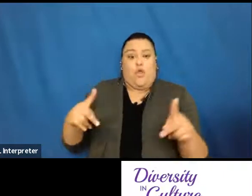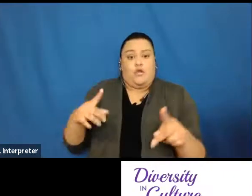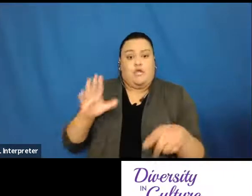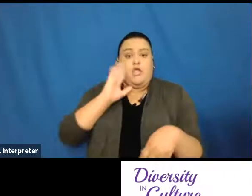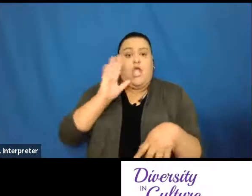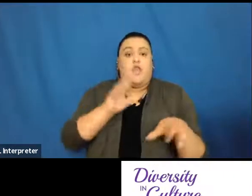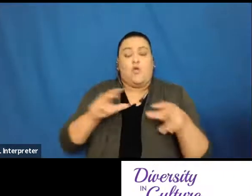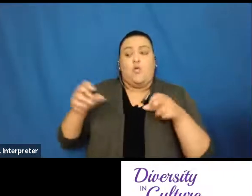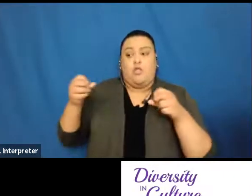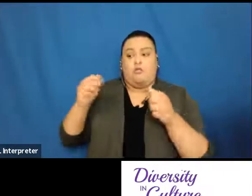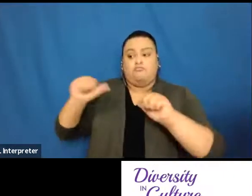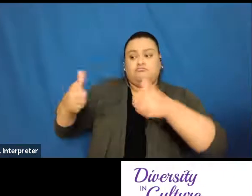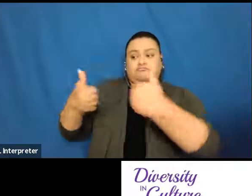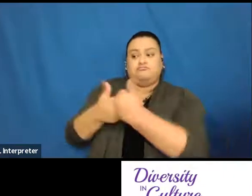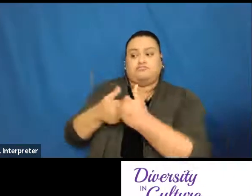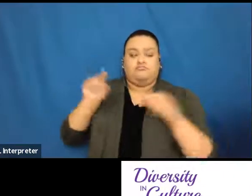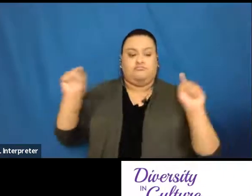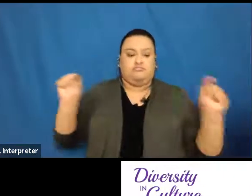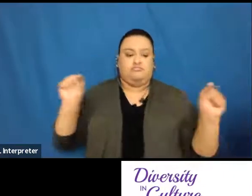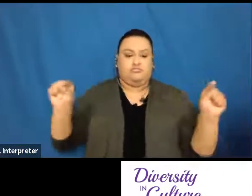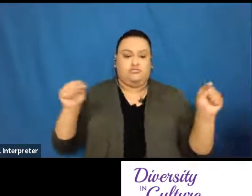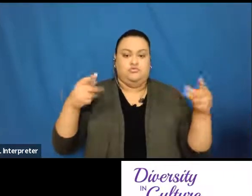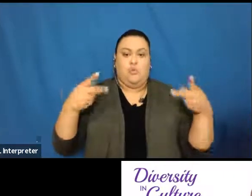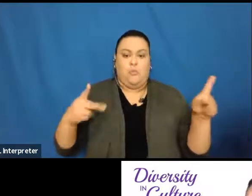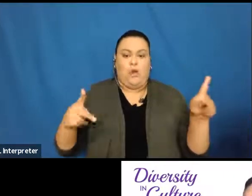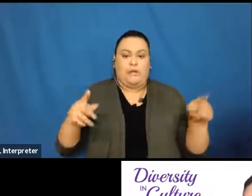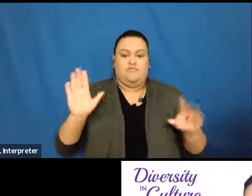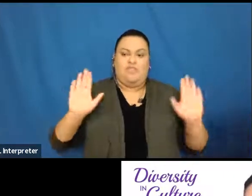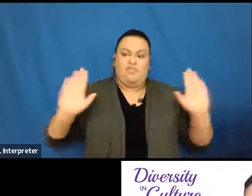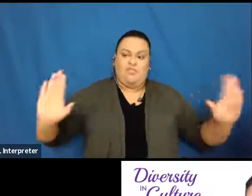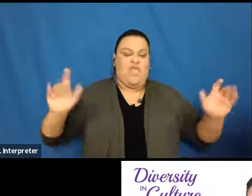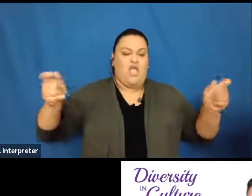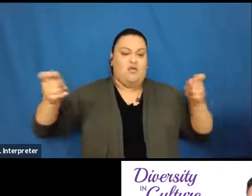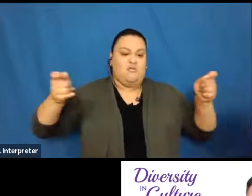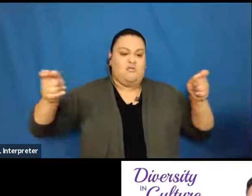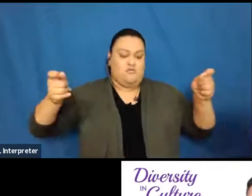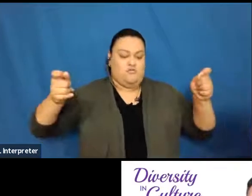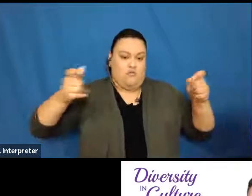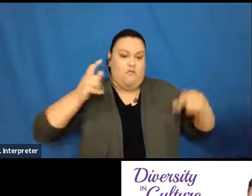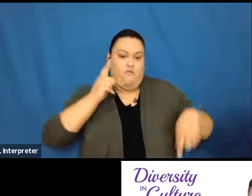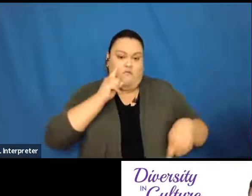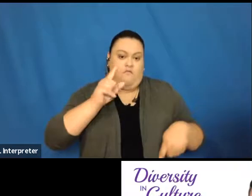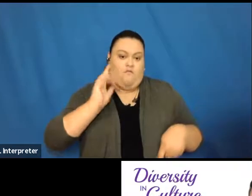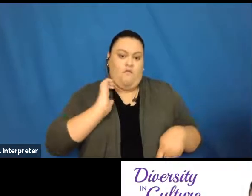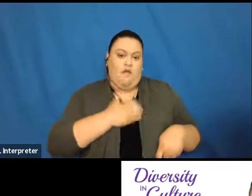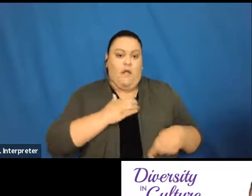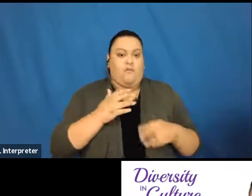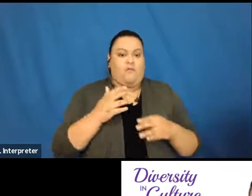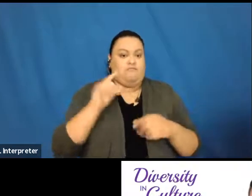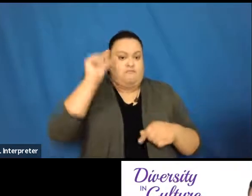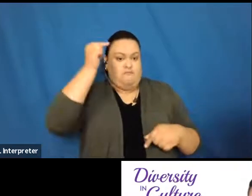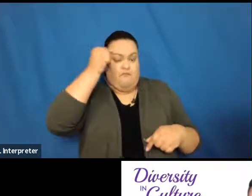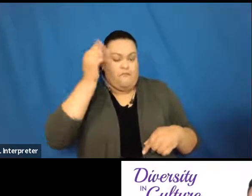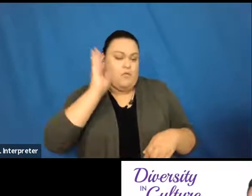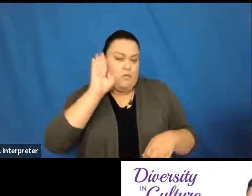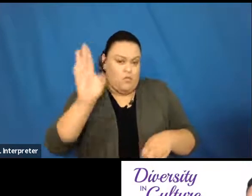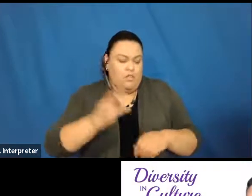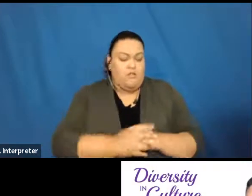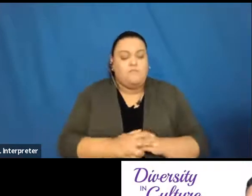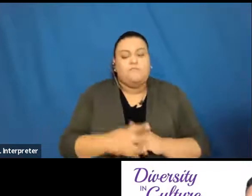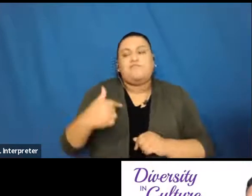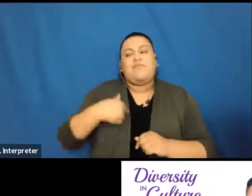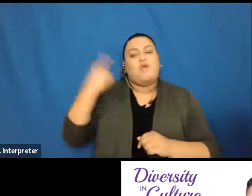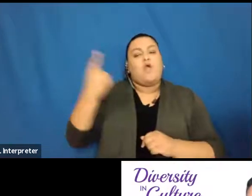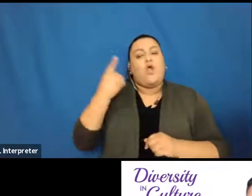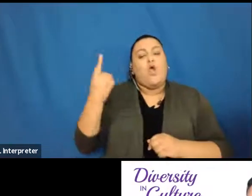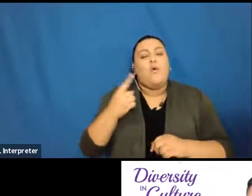two-party dictatorship where they can take control, some control of the Congress. Ideally, beyond that, I have always advocated that we stop